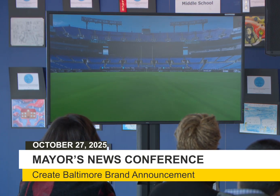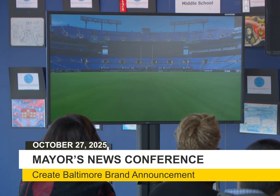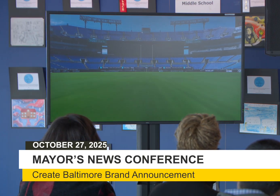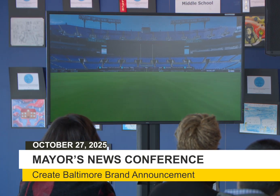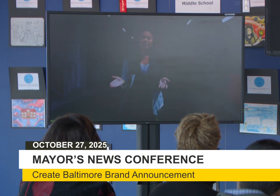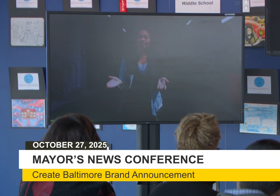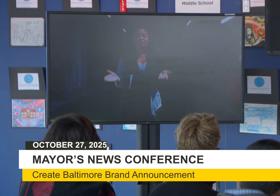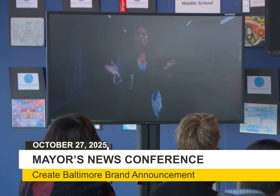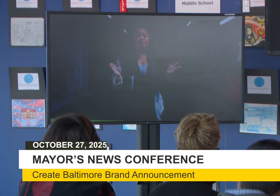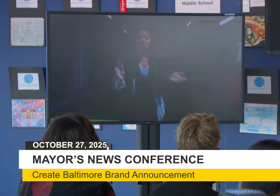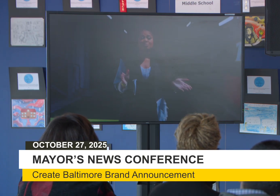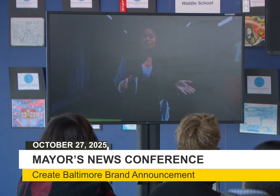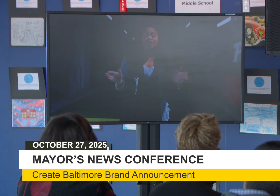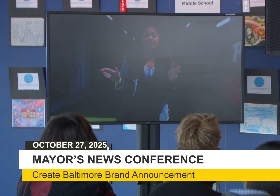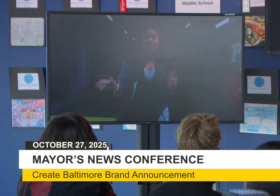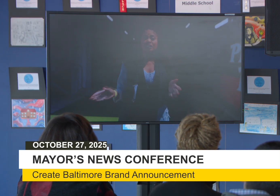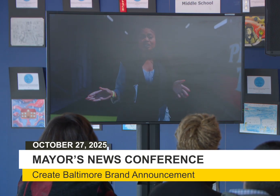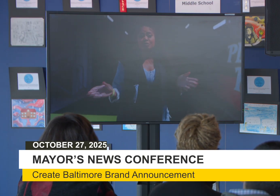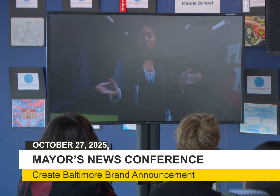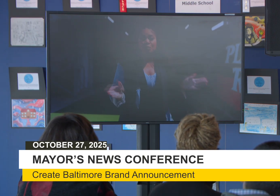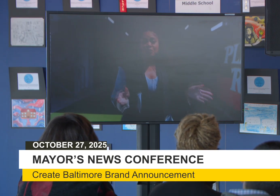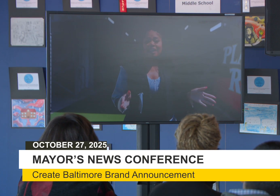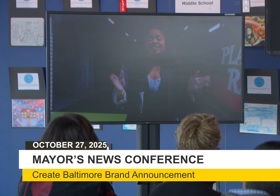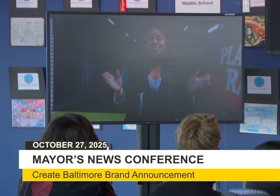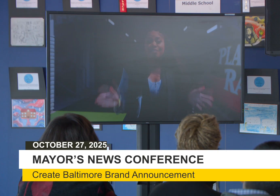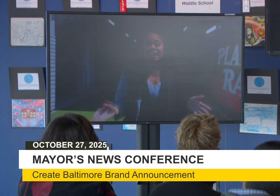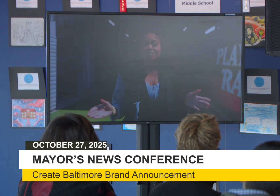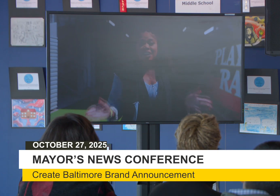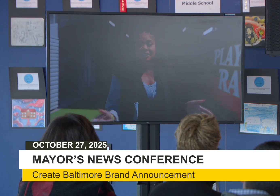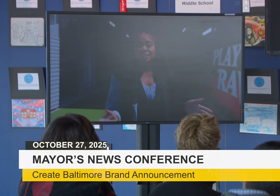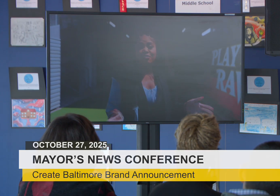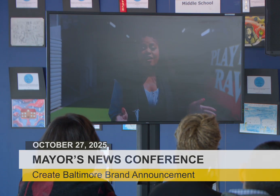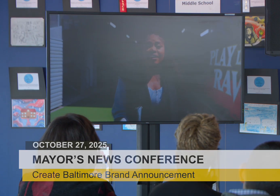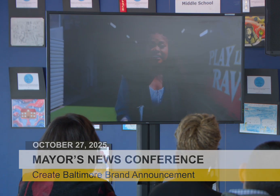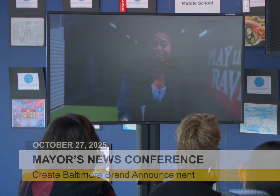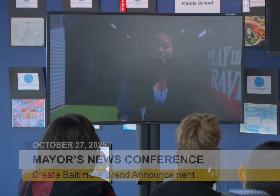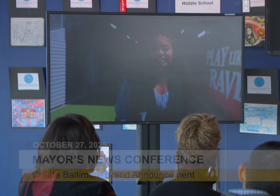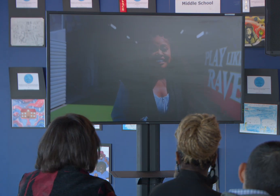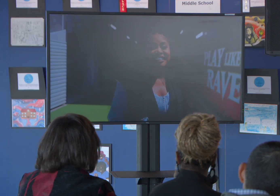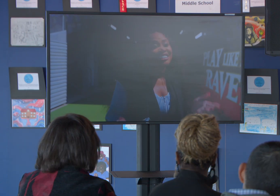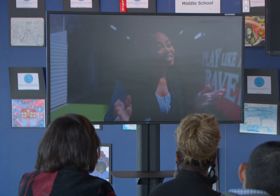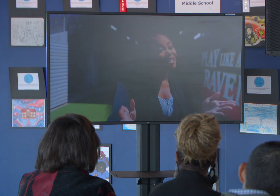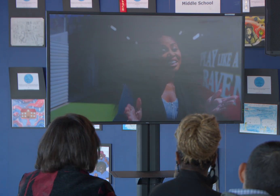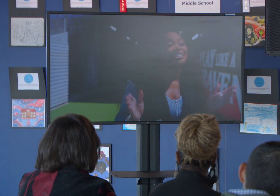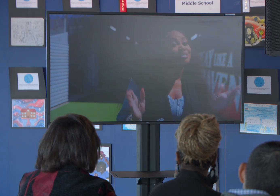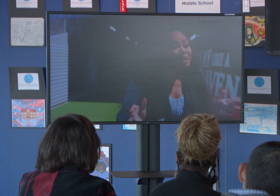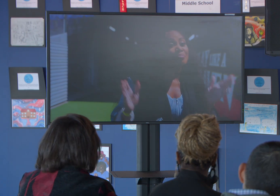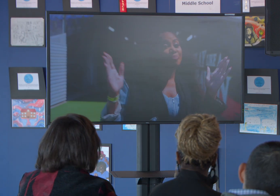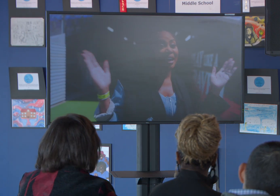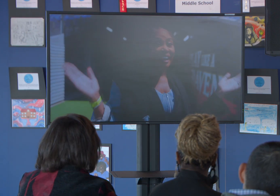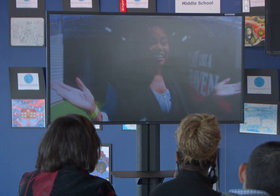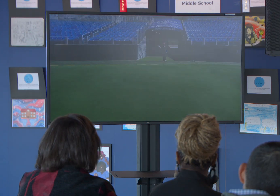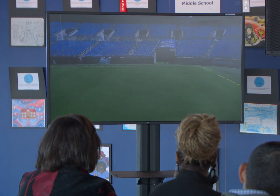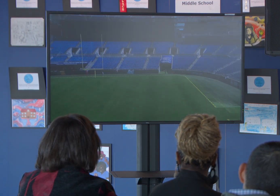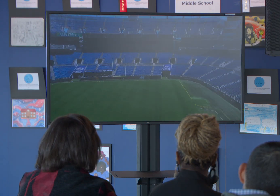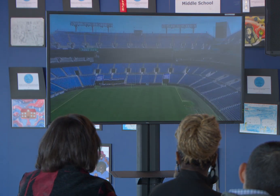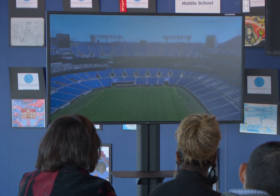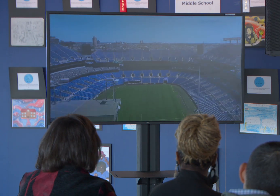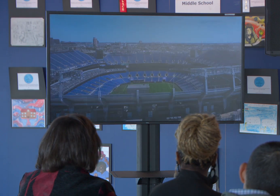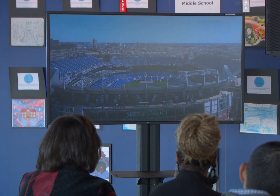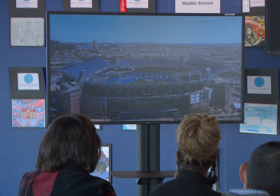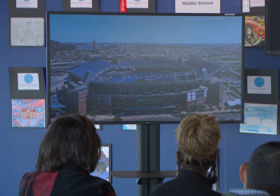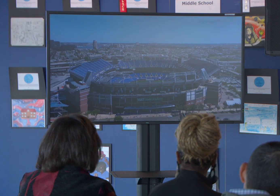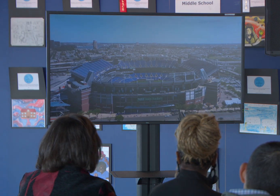We open doors for Baltimore's largest pool of direct funding for artists, so you can dream big.